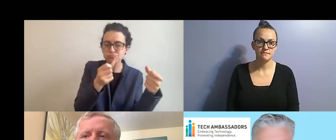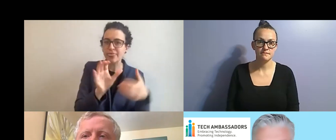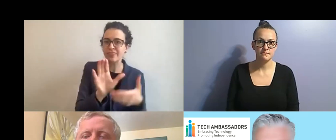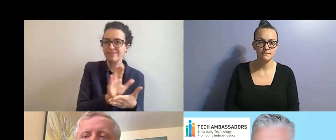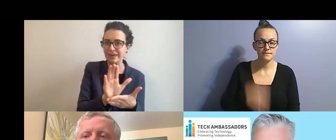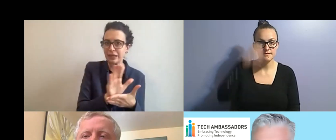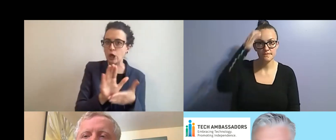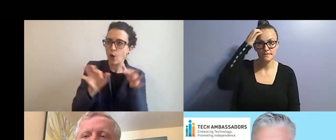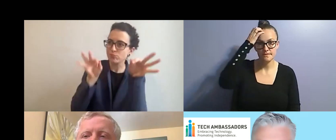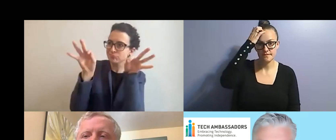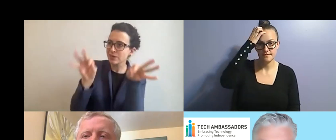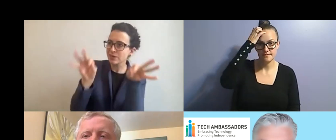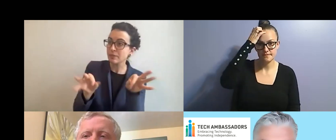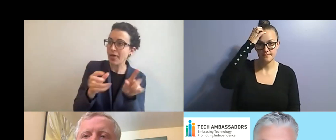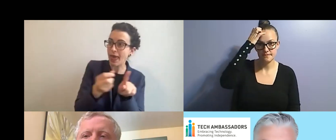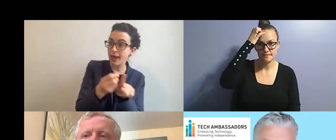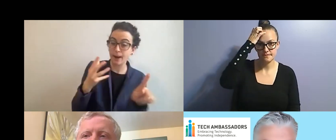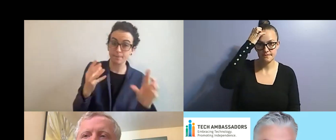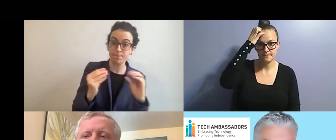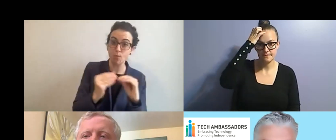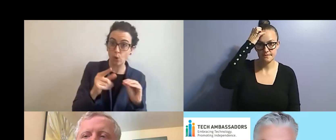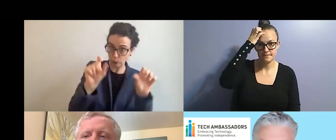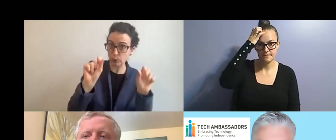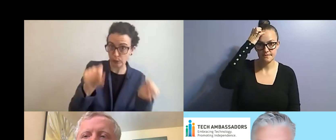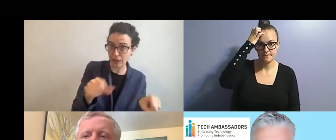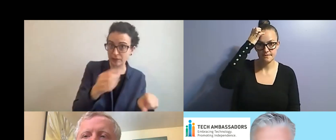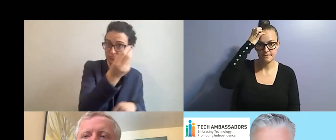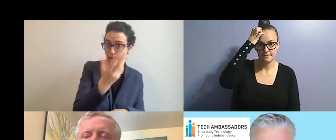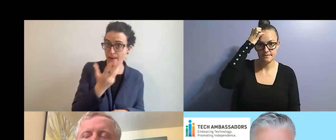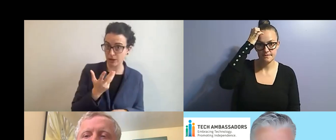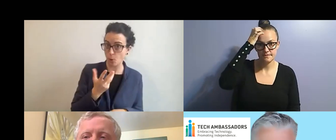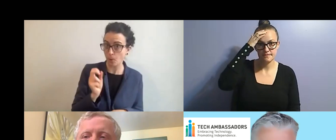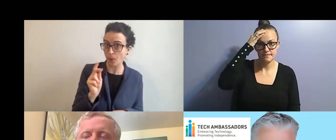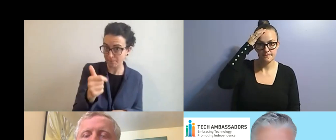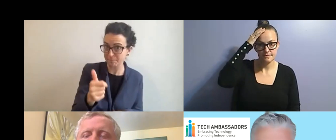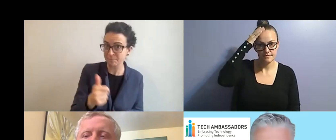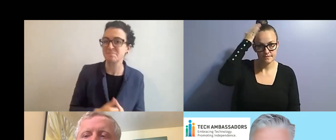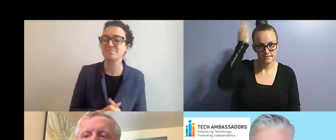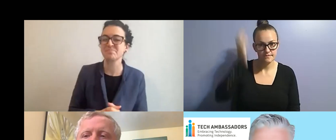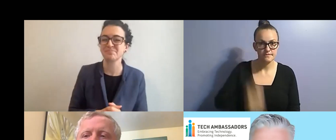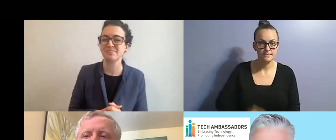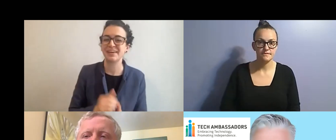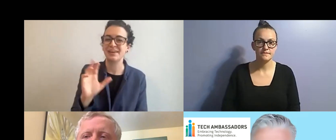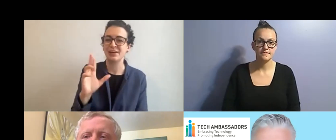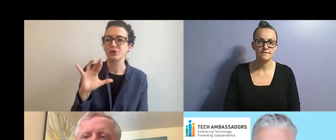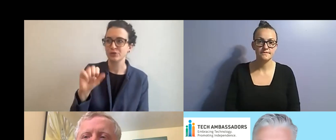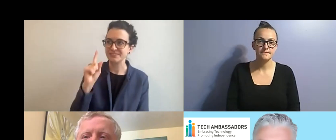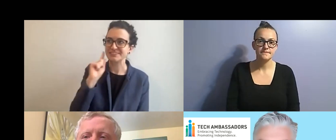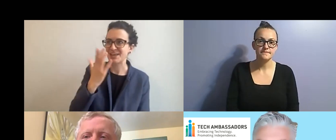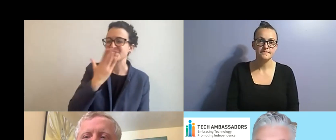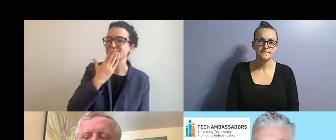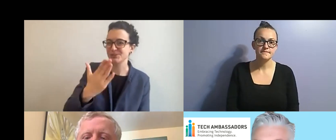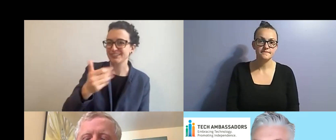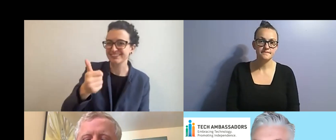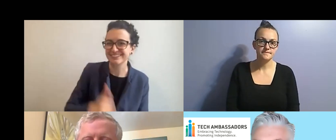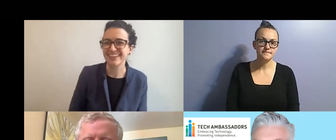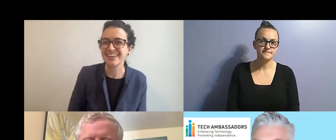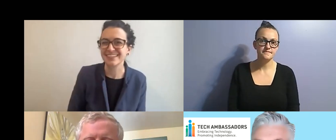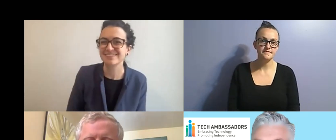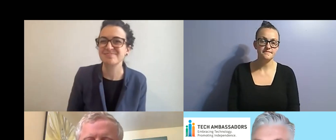what's happening in the video, you let me know and I'll do that. All right, sounds good. All right.